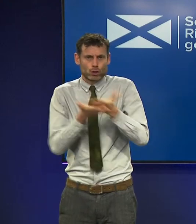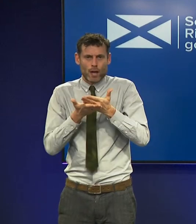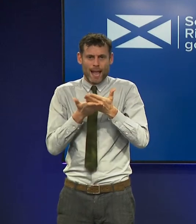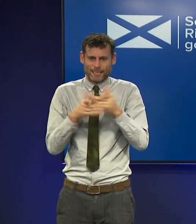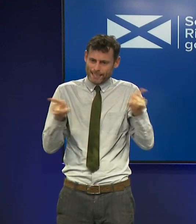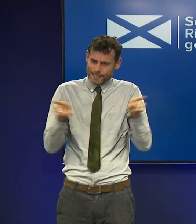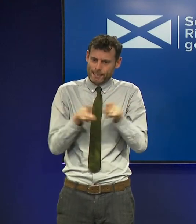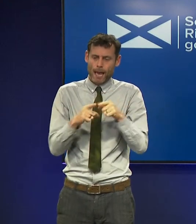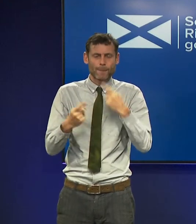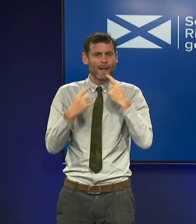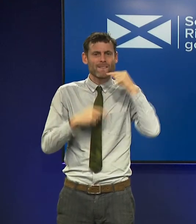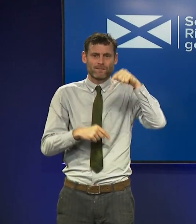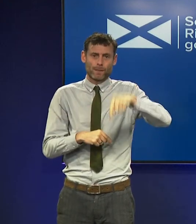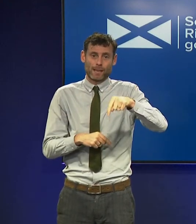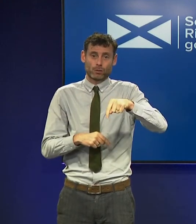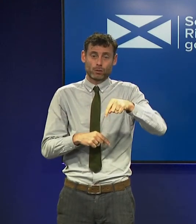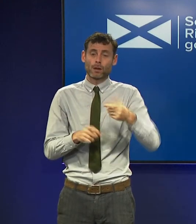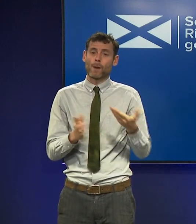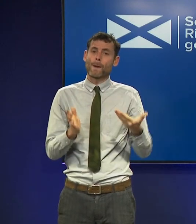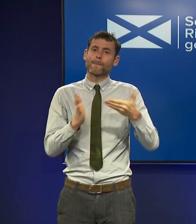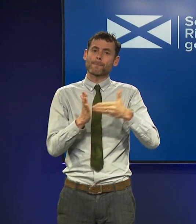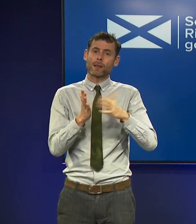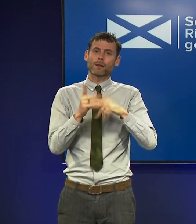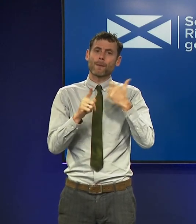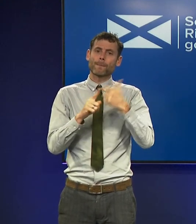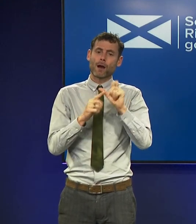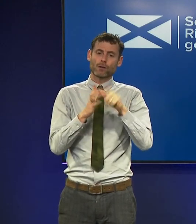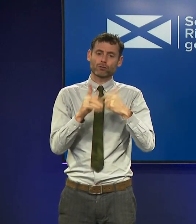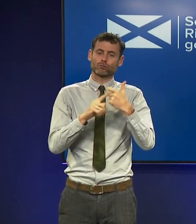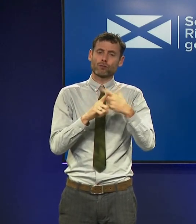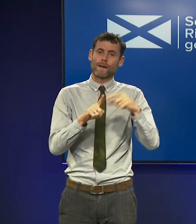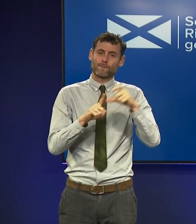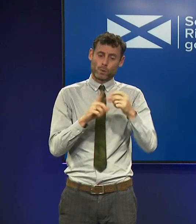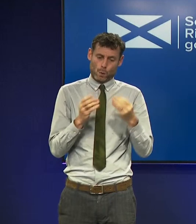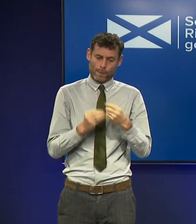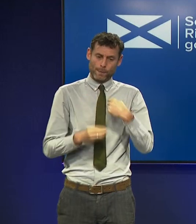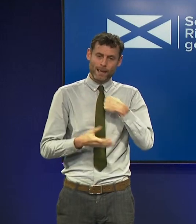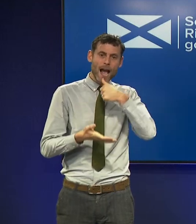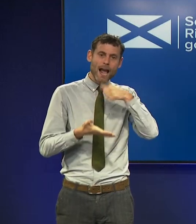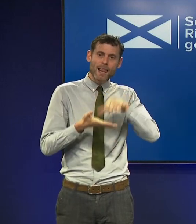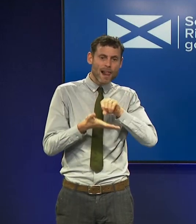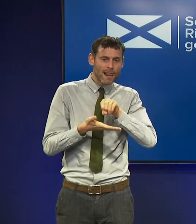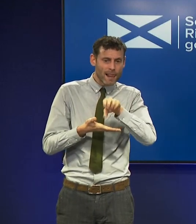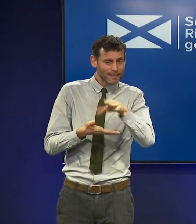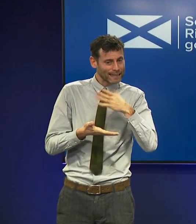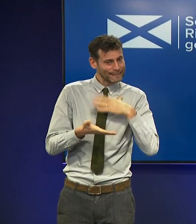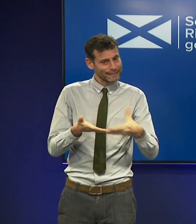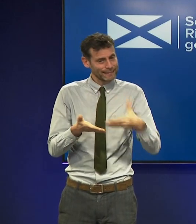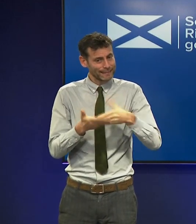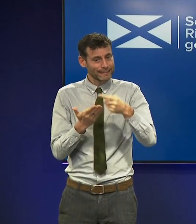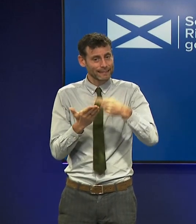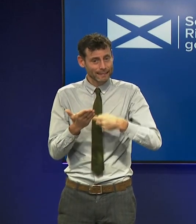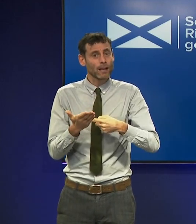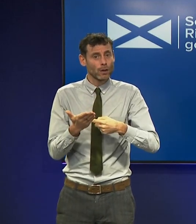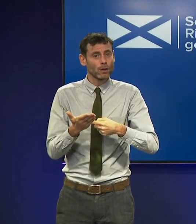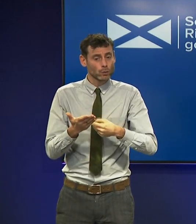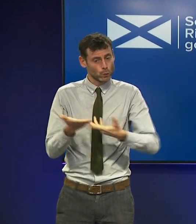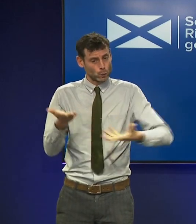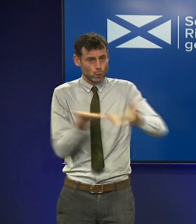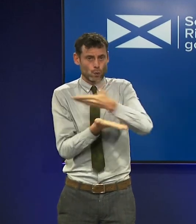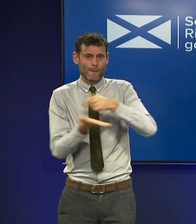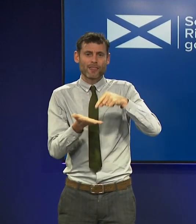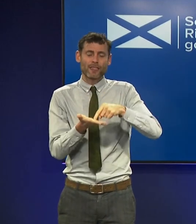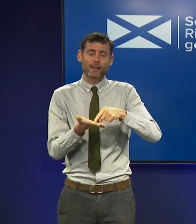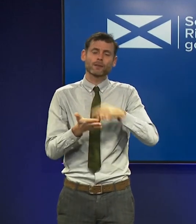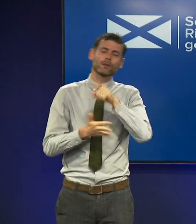that Mark and I have raised in our letter, would be appropriate right now. And I'm sure the Prime Minister is already thinking of that, but I think a Cobra